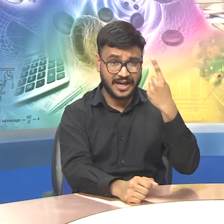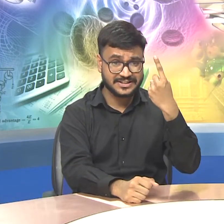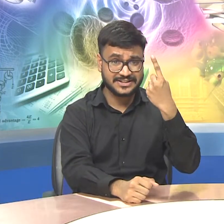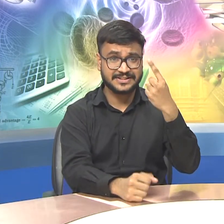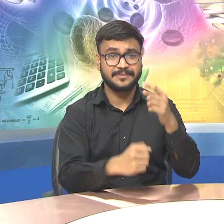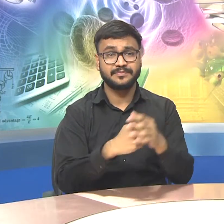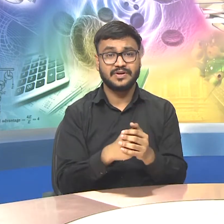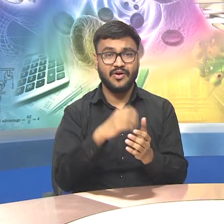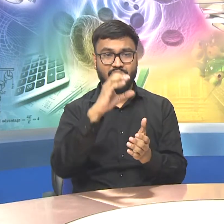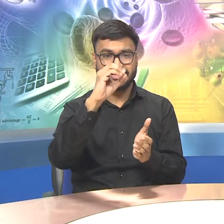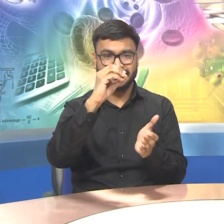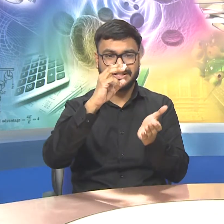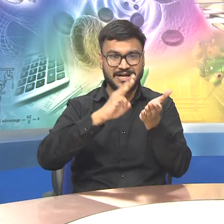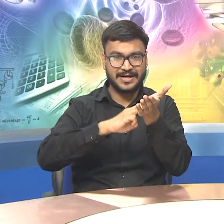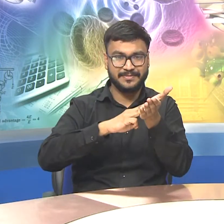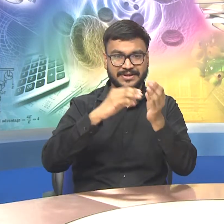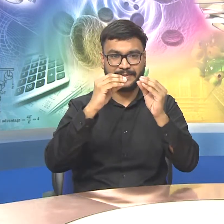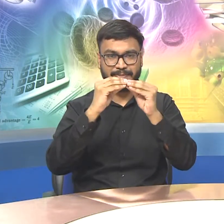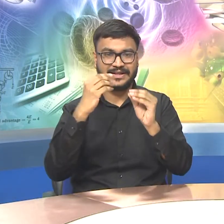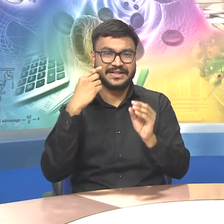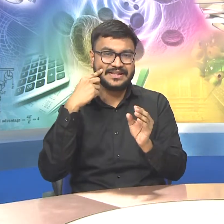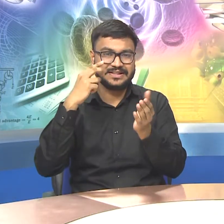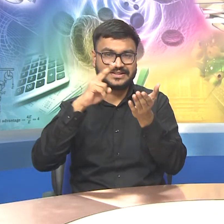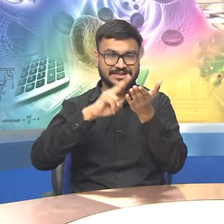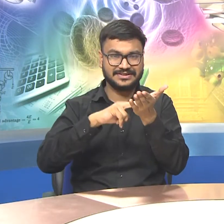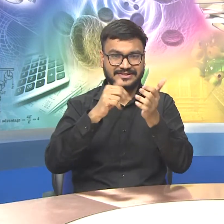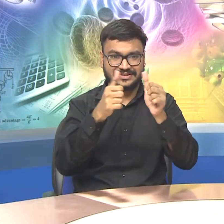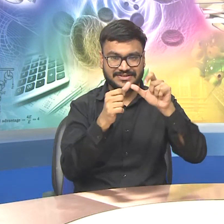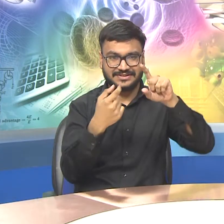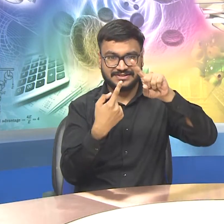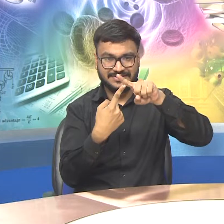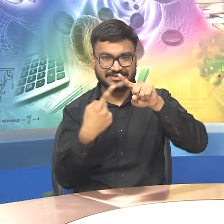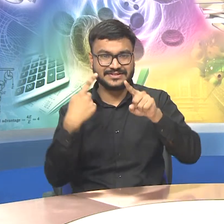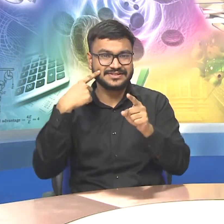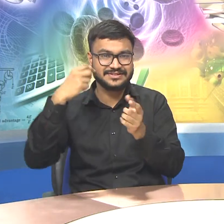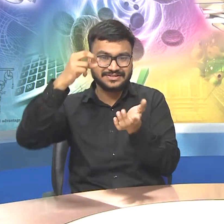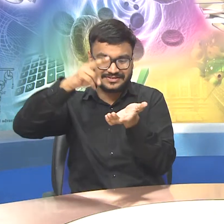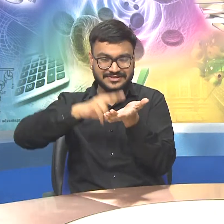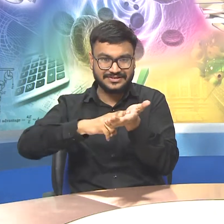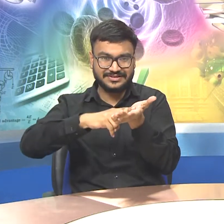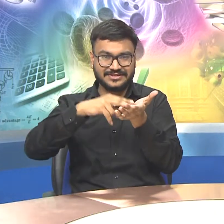For example, we can see the first is combination.